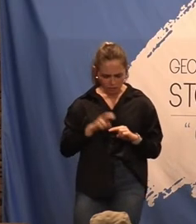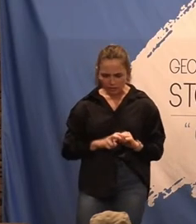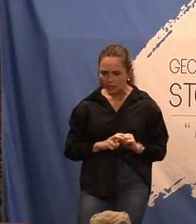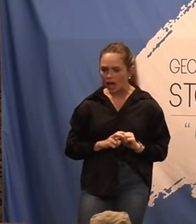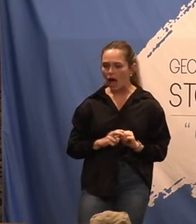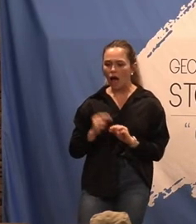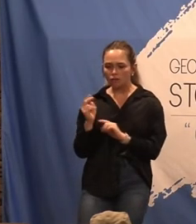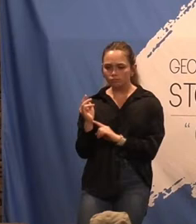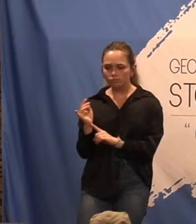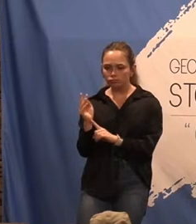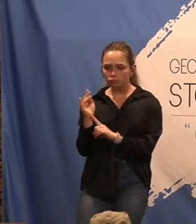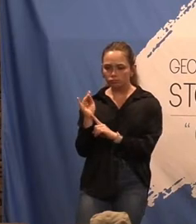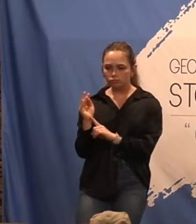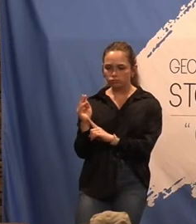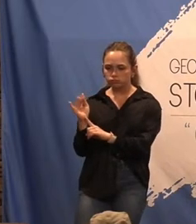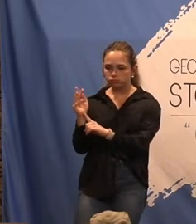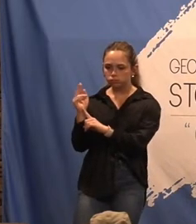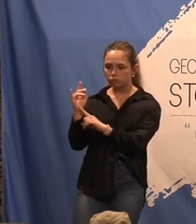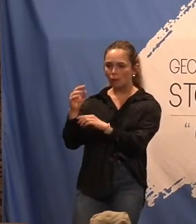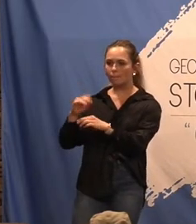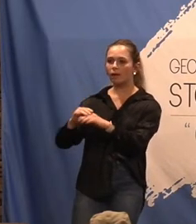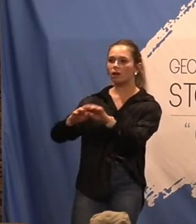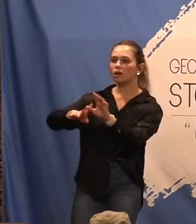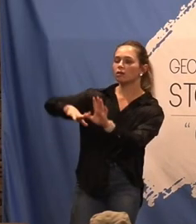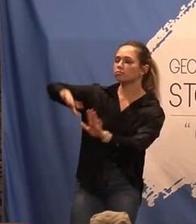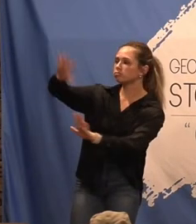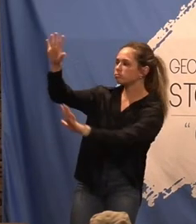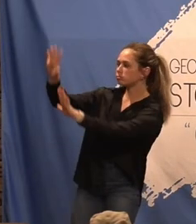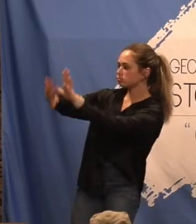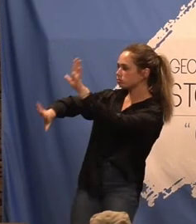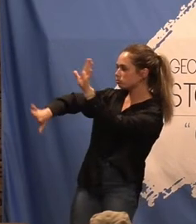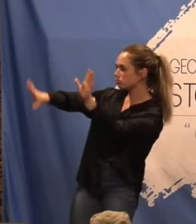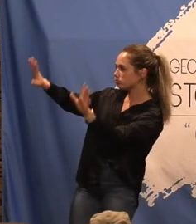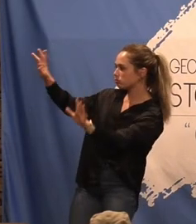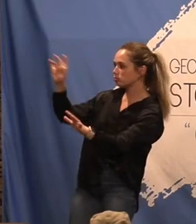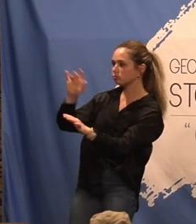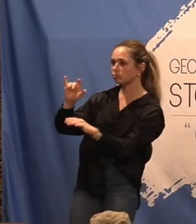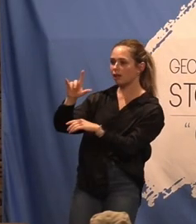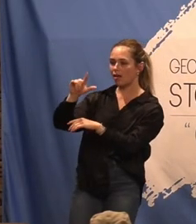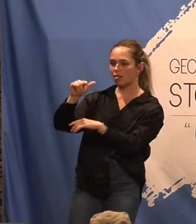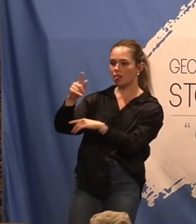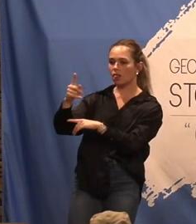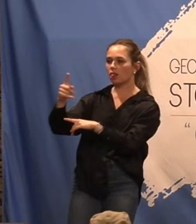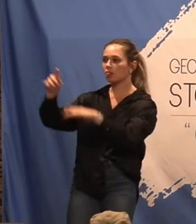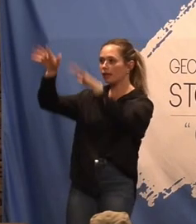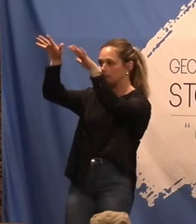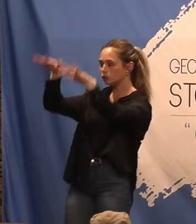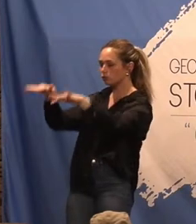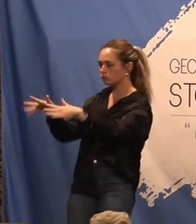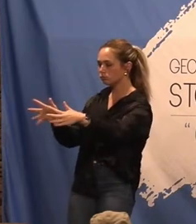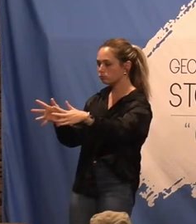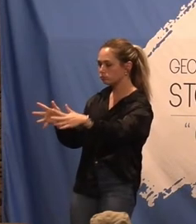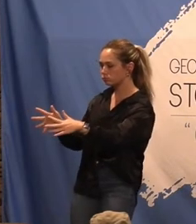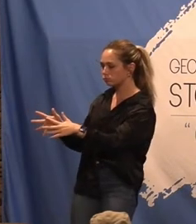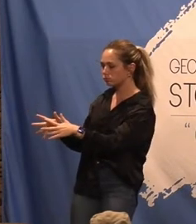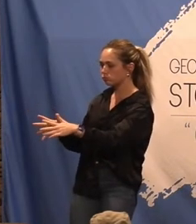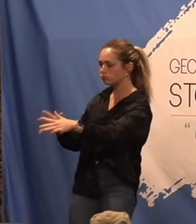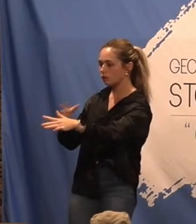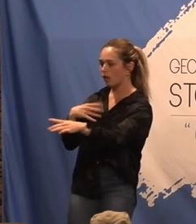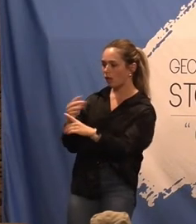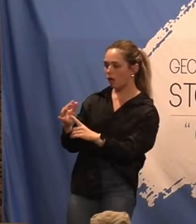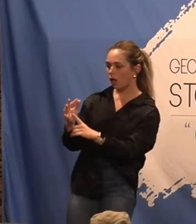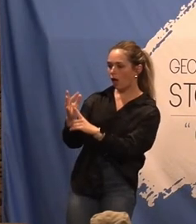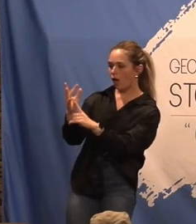a candle flame flickered, causing shadows to dance on the wall like lace curtains blowing in the wind. And soon that